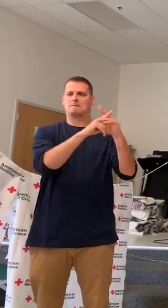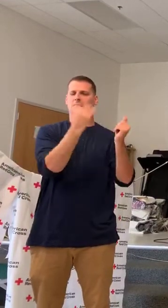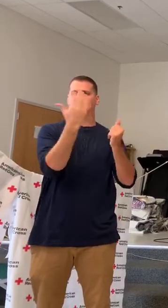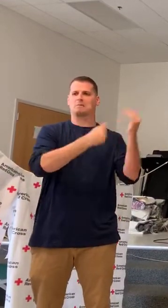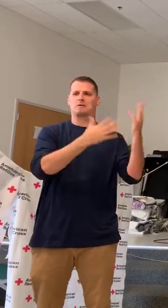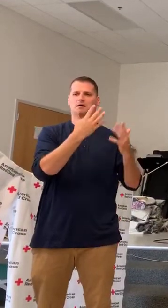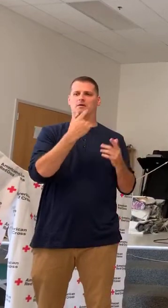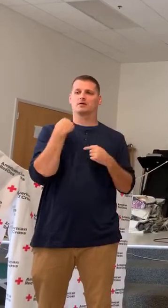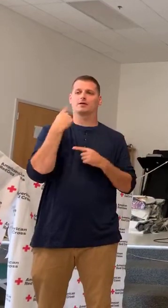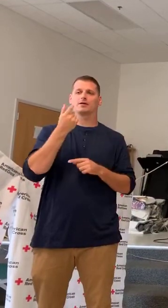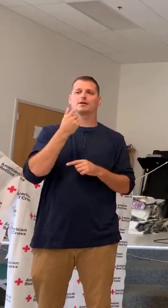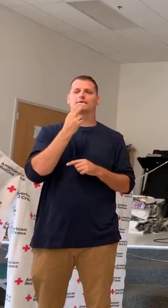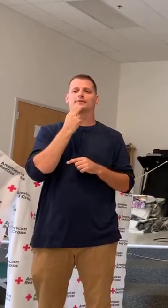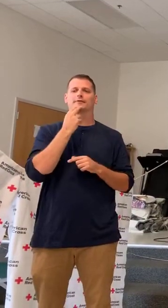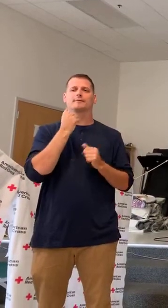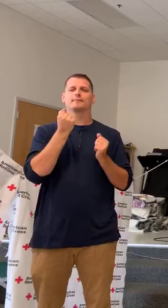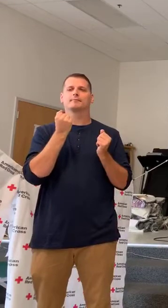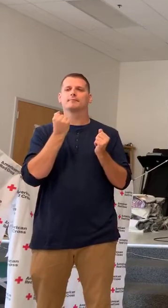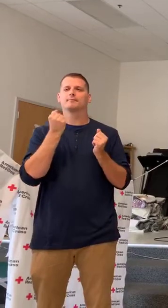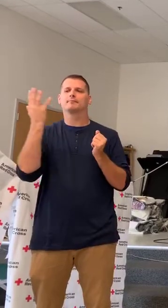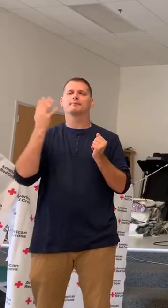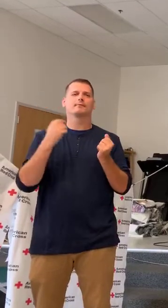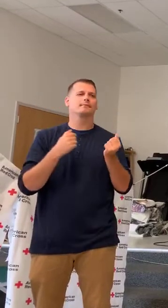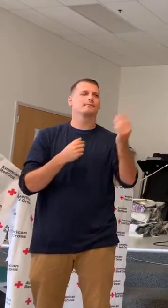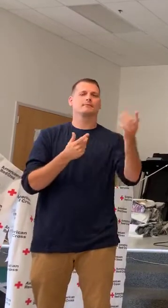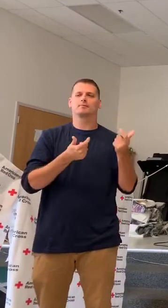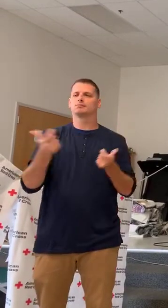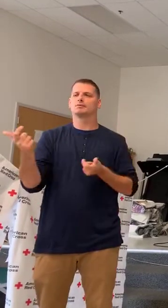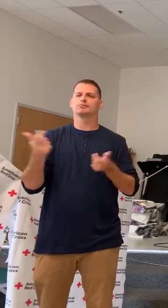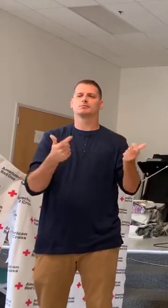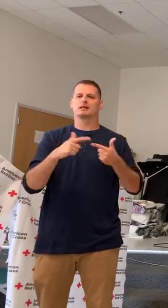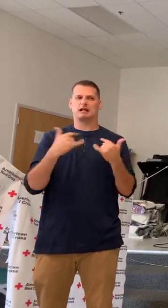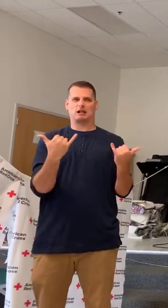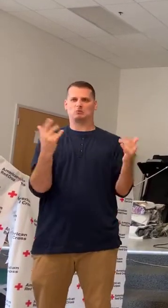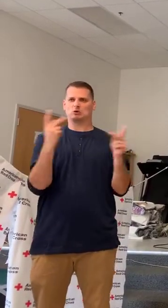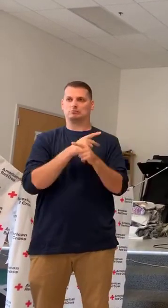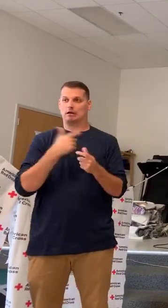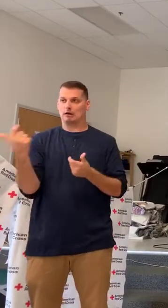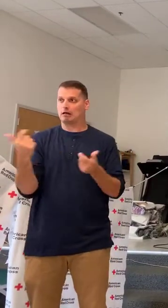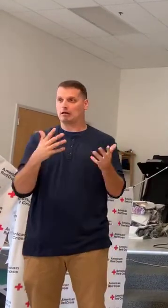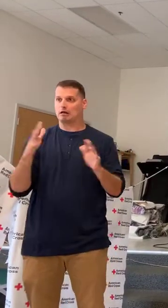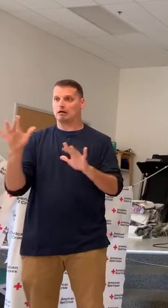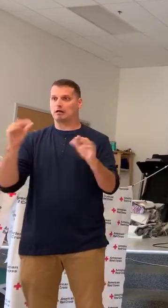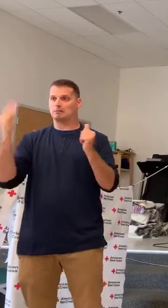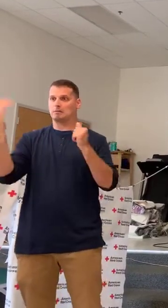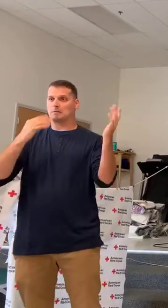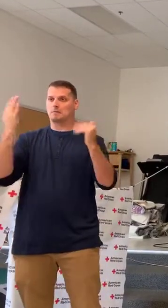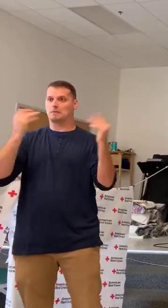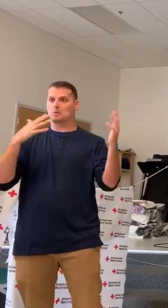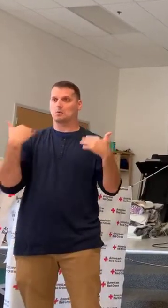it's just a matter of, you know, resources and getting spread thin, but that's how that normally works.